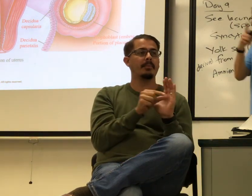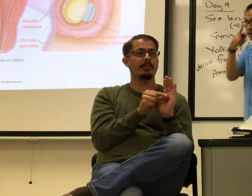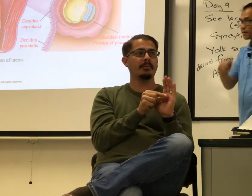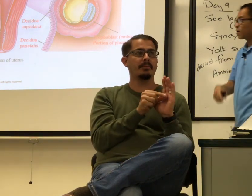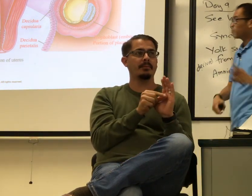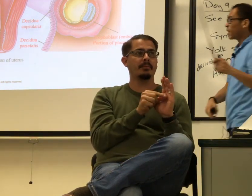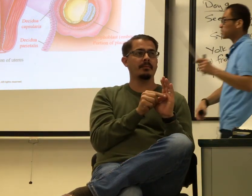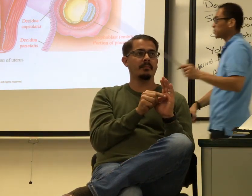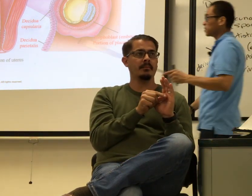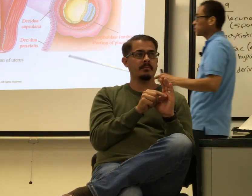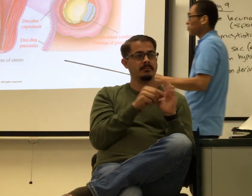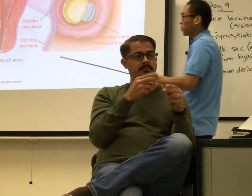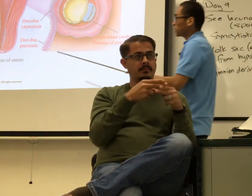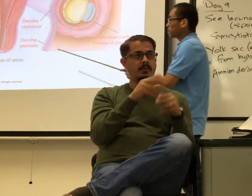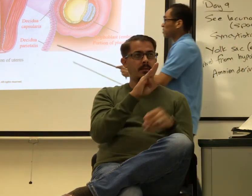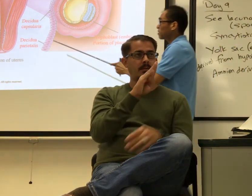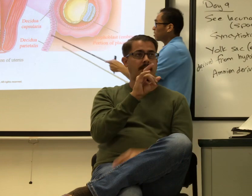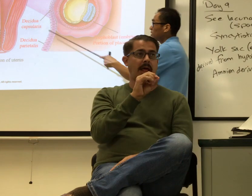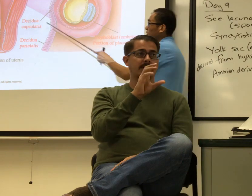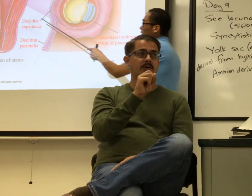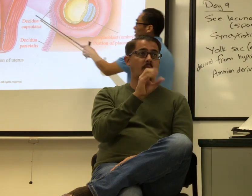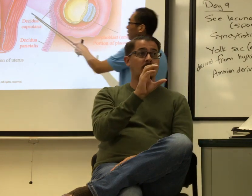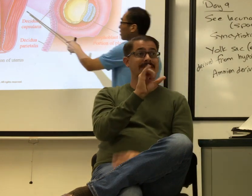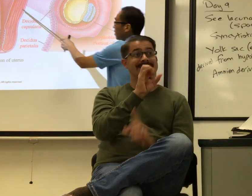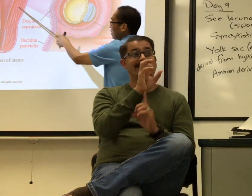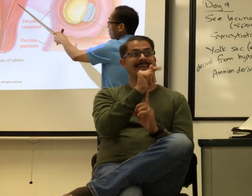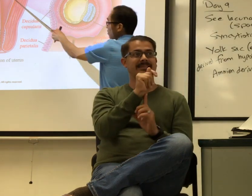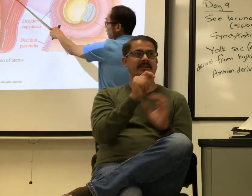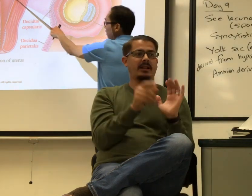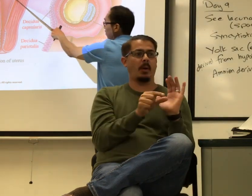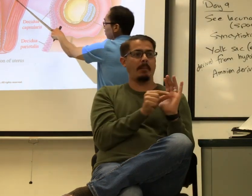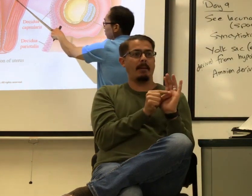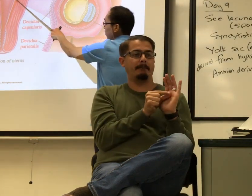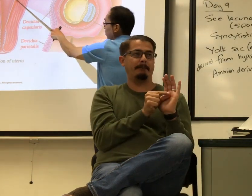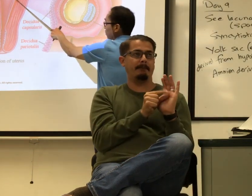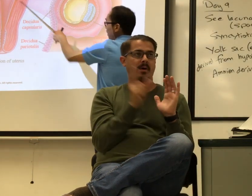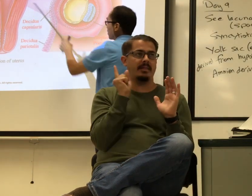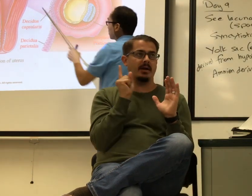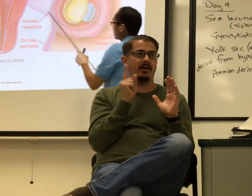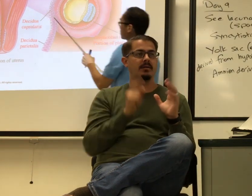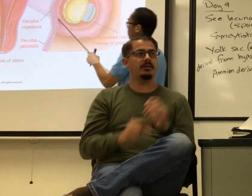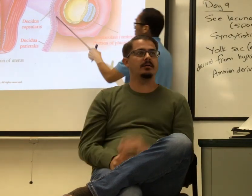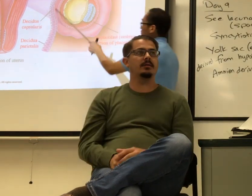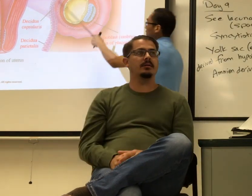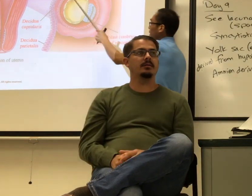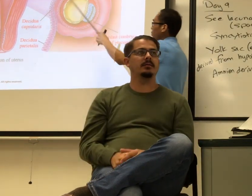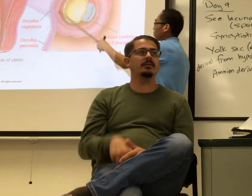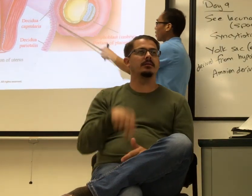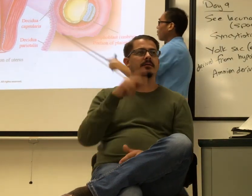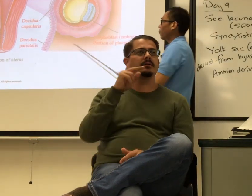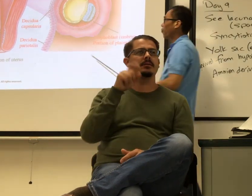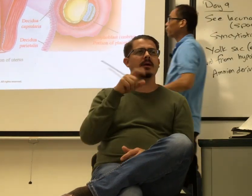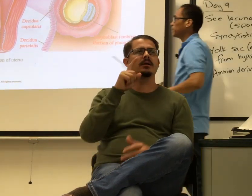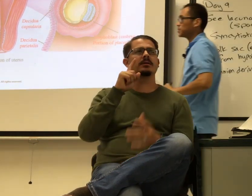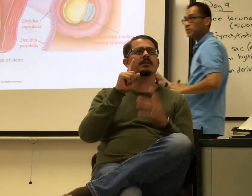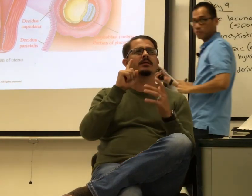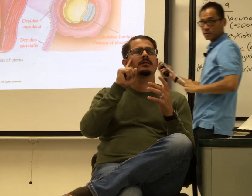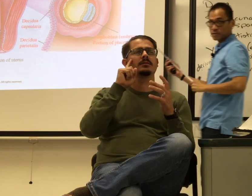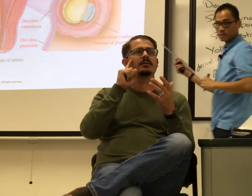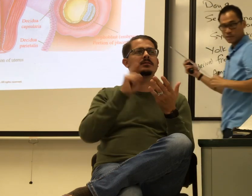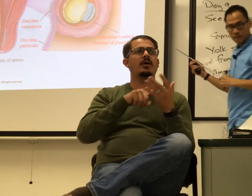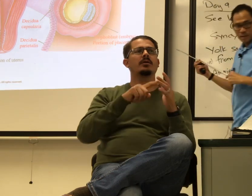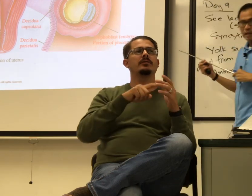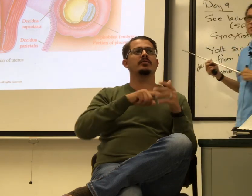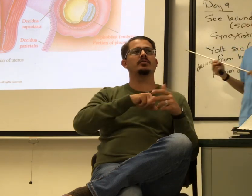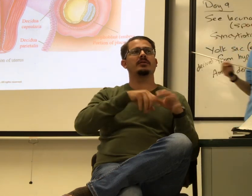you will, right? They call it blastocyst for a reason. Right there. And you can start to define what are called the three